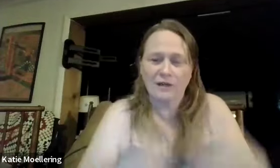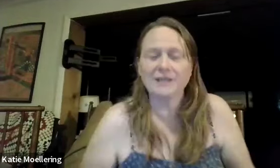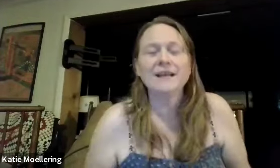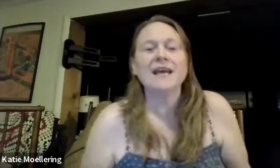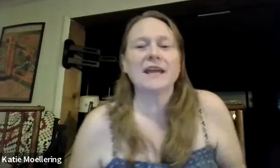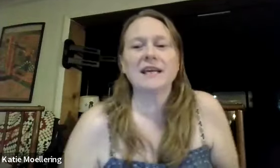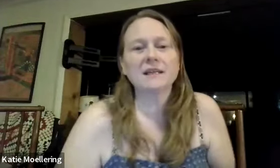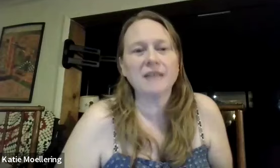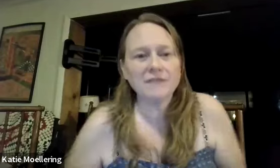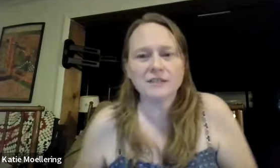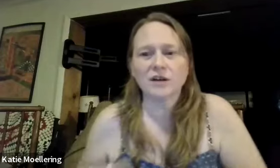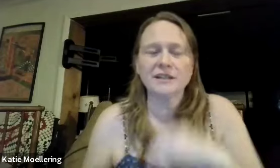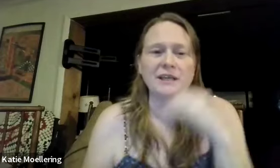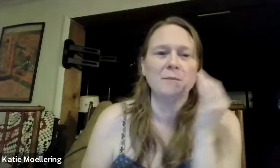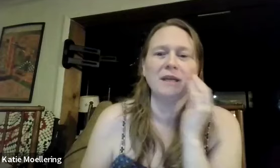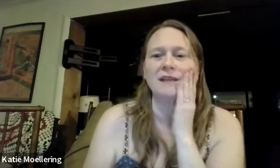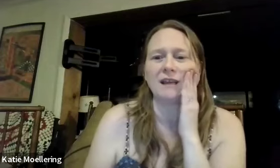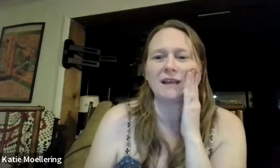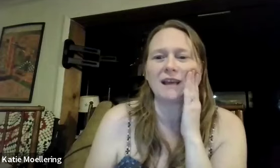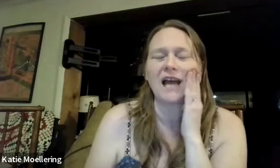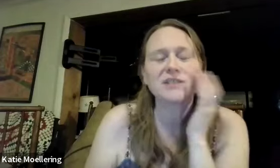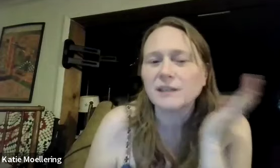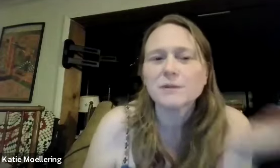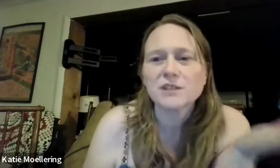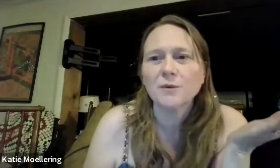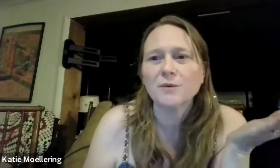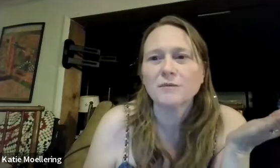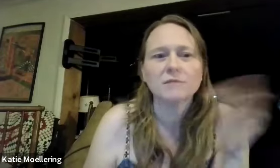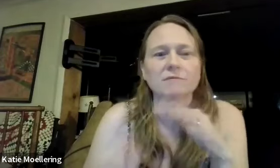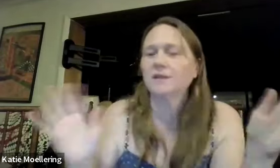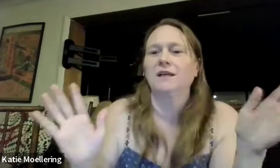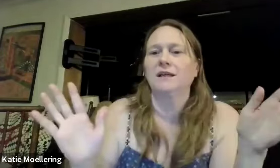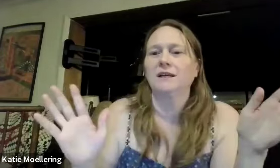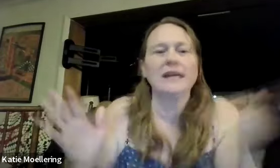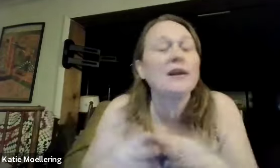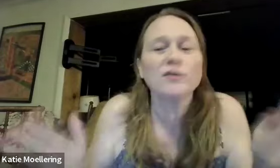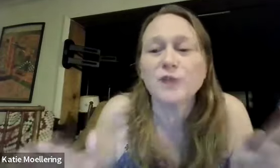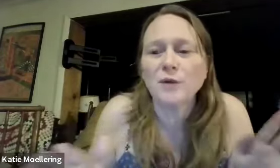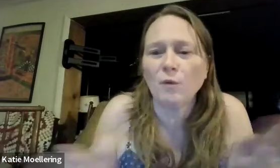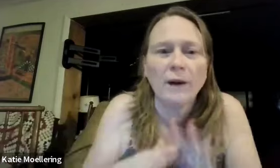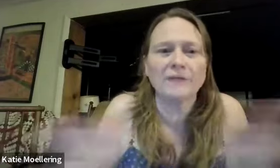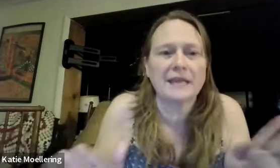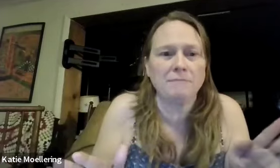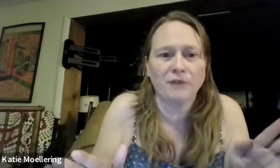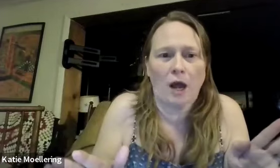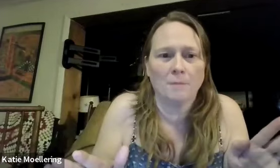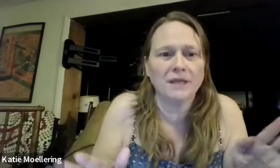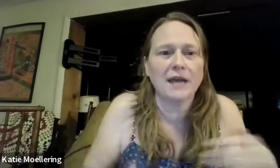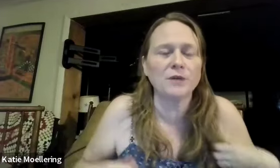and like Mhm. laughing and talking to them. And like, I just thought that was so, and I also don't know where that came from. Like, I don't know